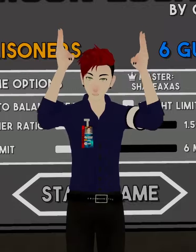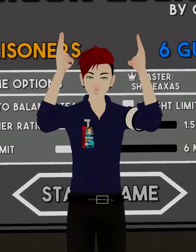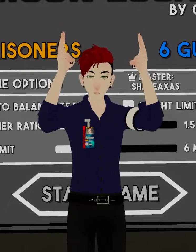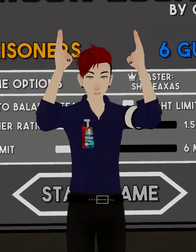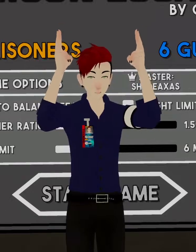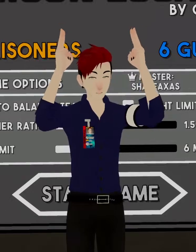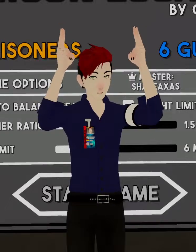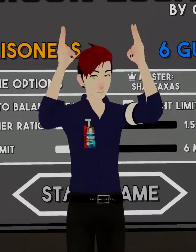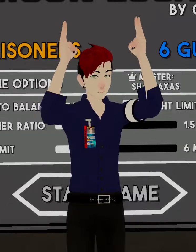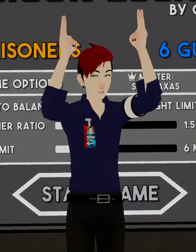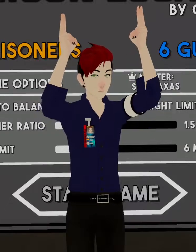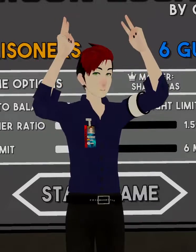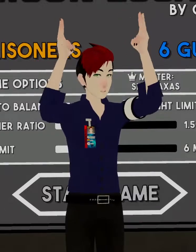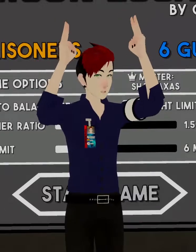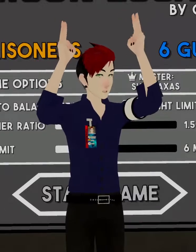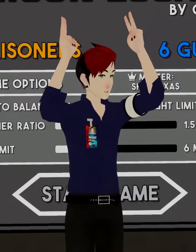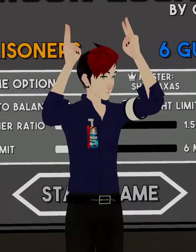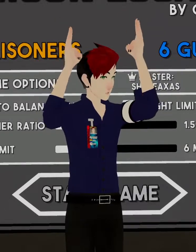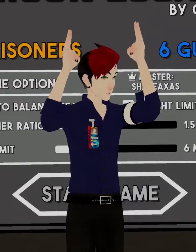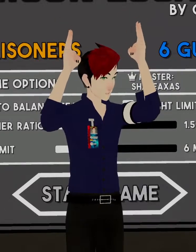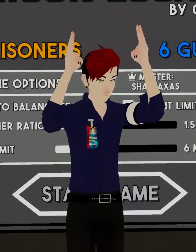basketball again. You're you're trying to get the ball here.